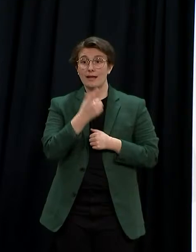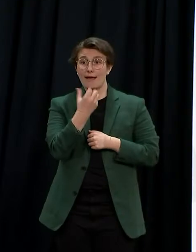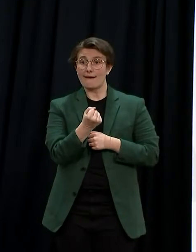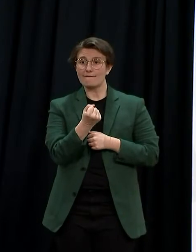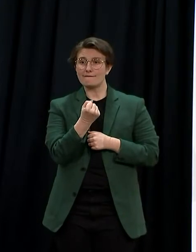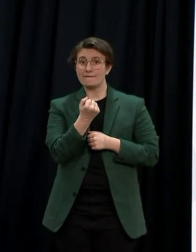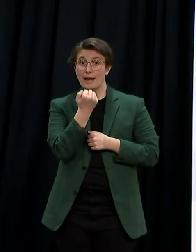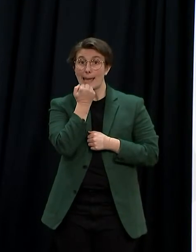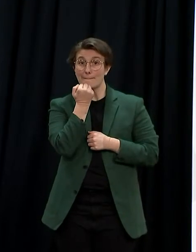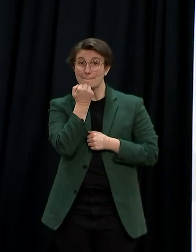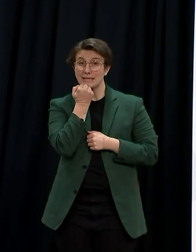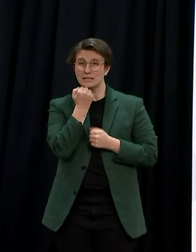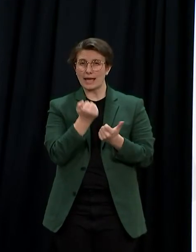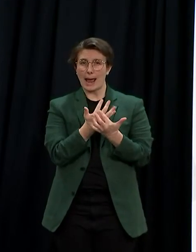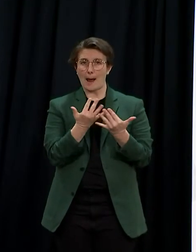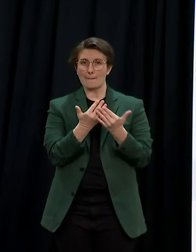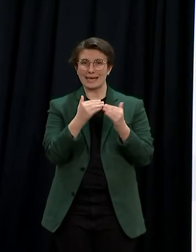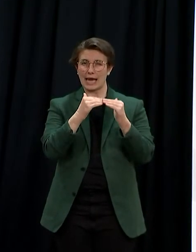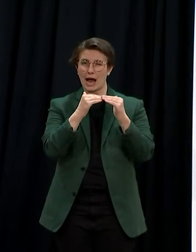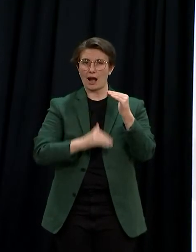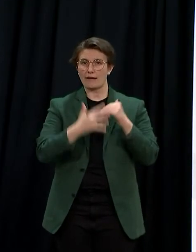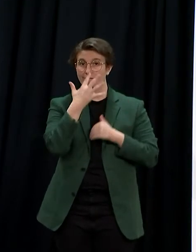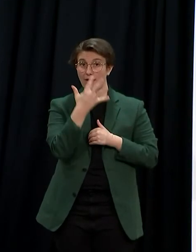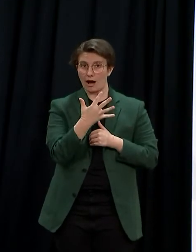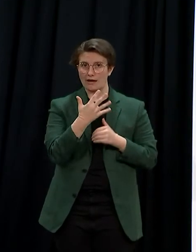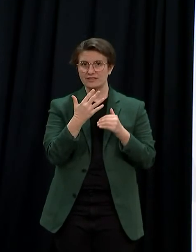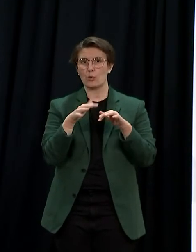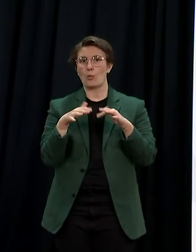under 1? Yes. And also, have they been